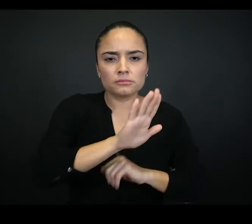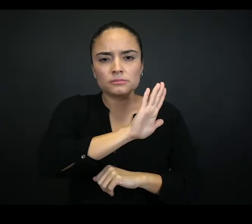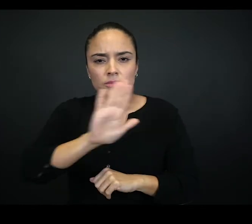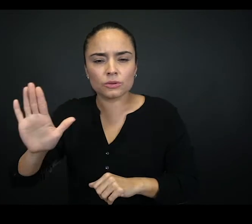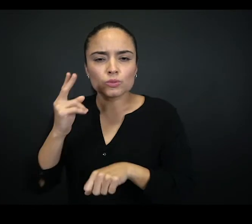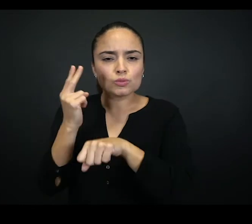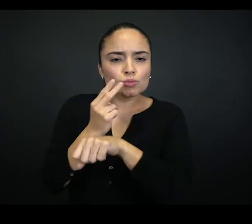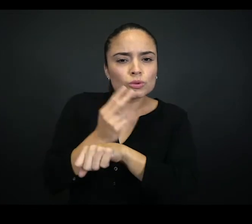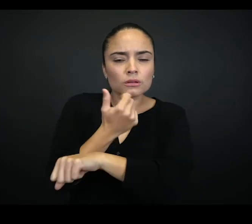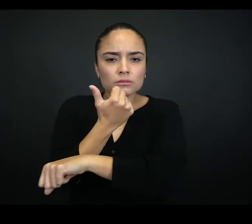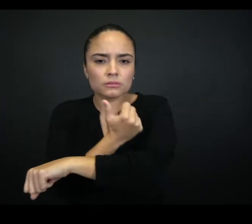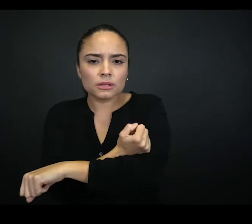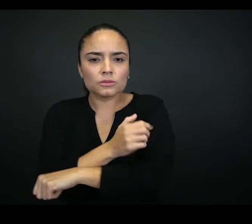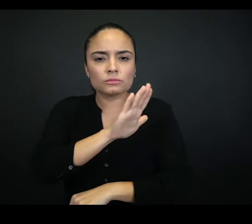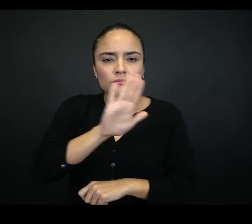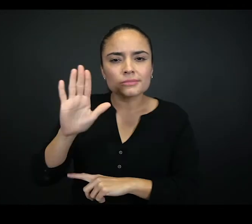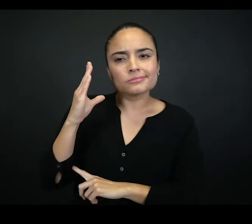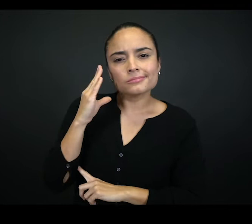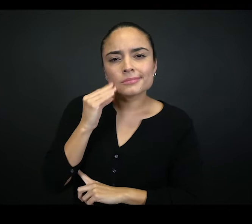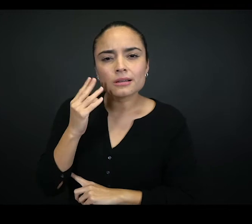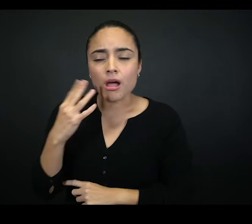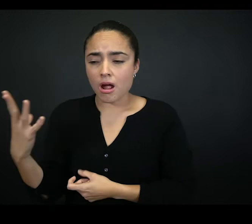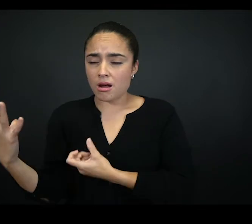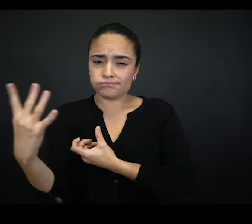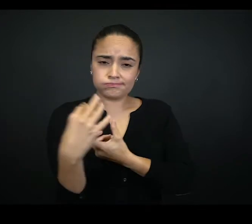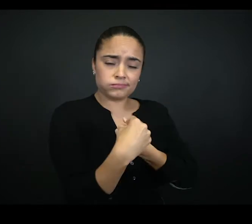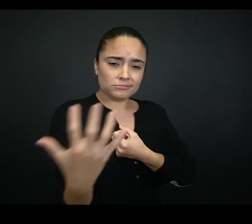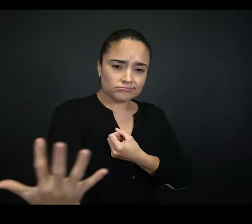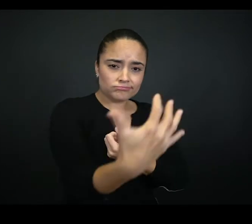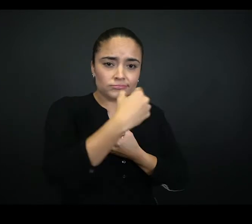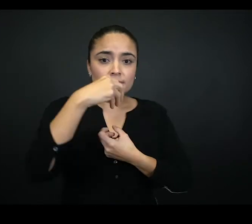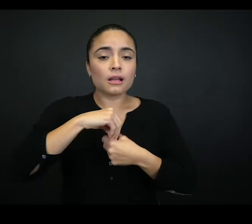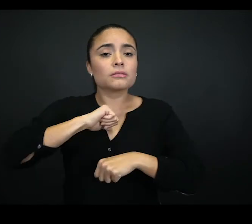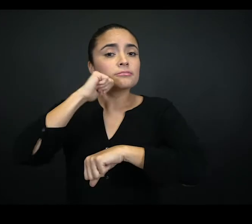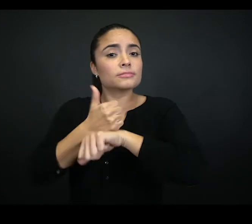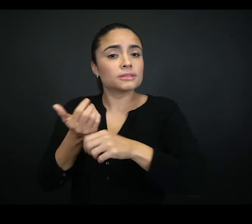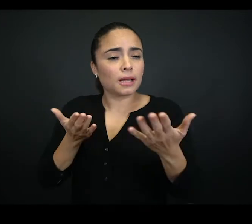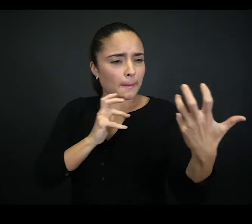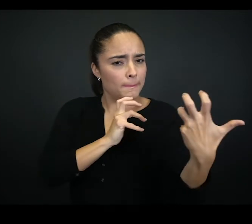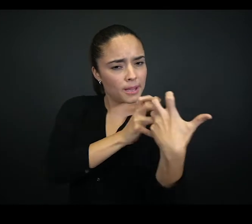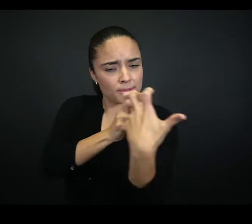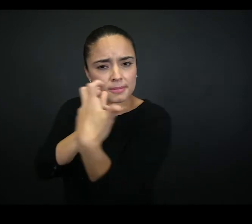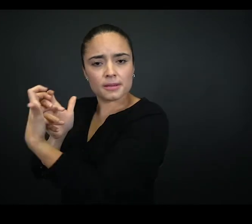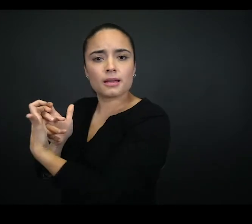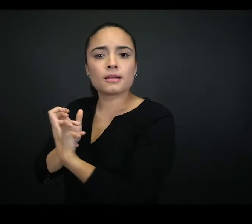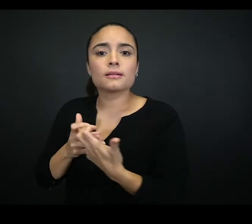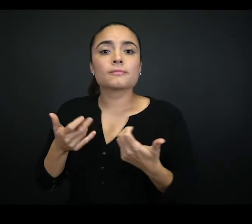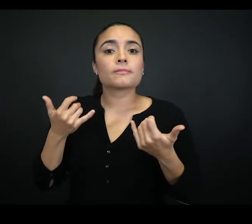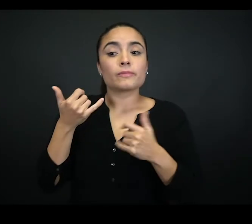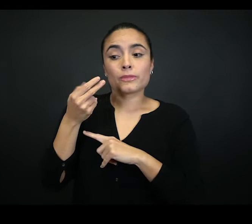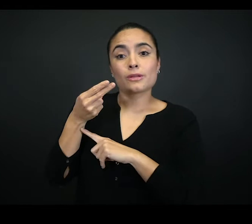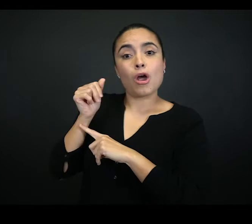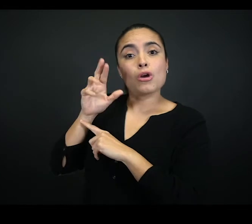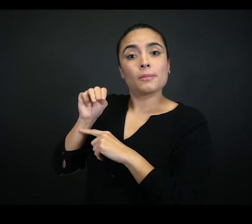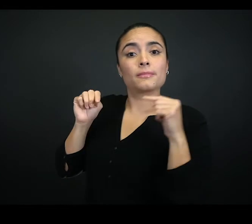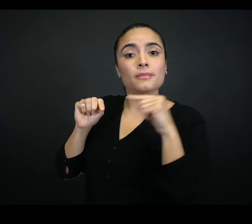to that and implementing those things in the program. So harm reduction really looks at the involvement of people who use drugs, reducing